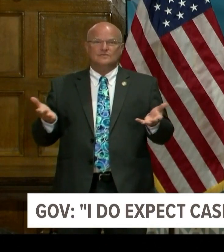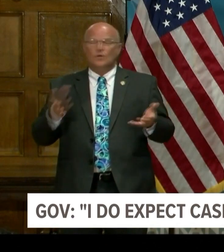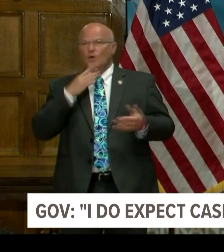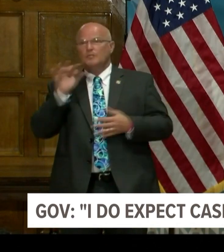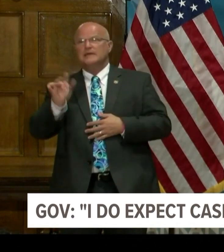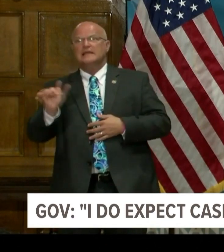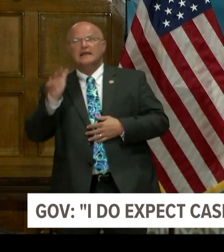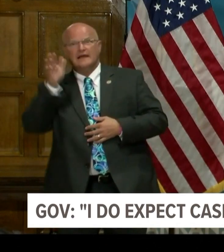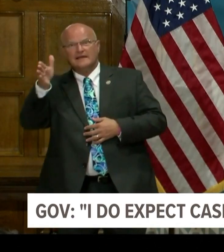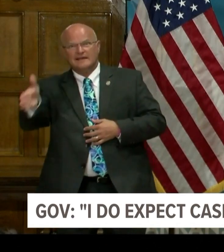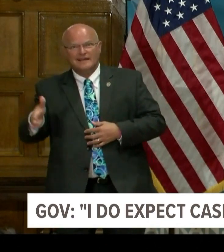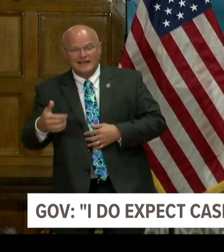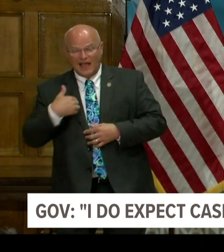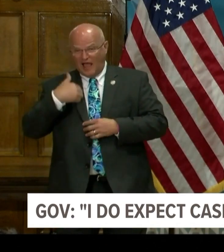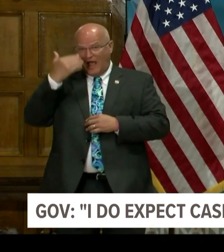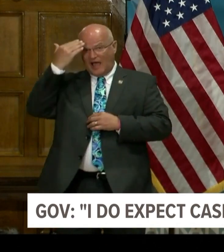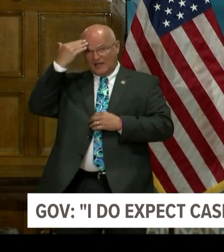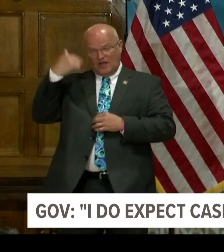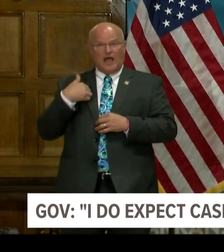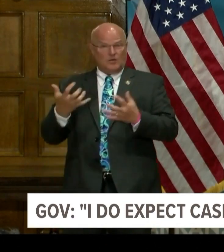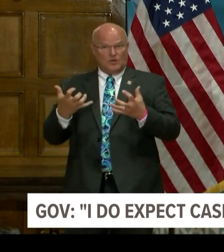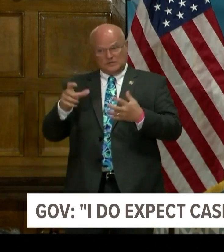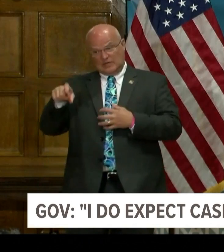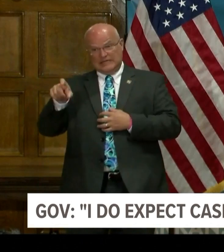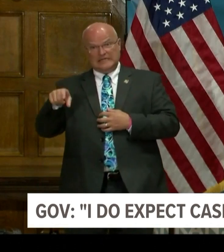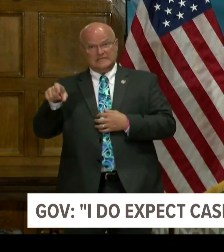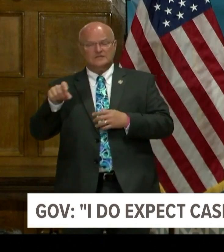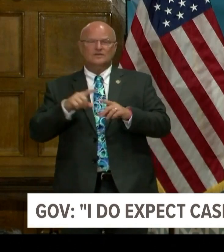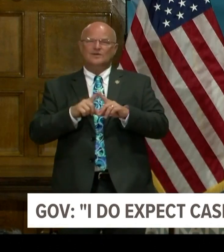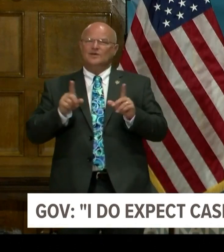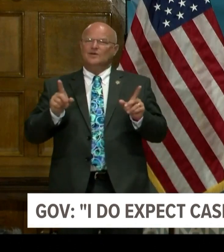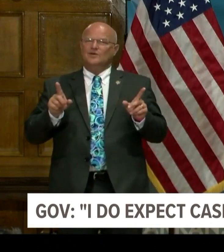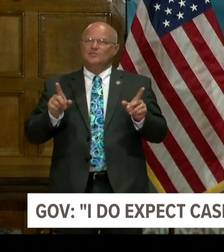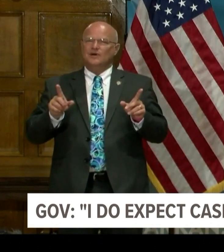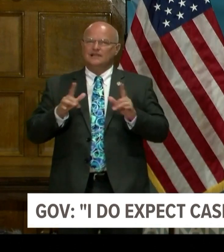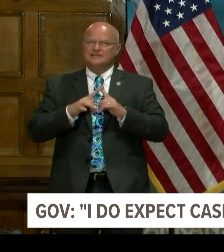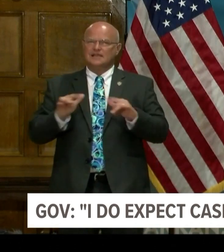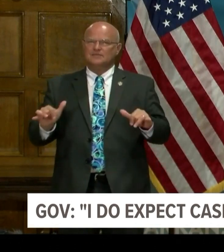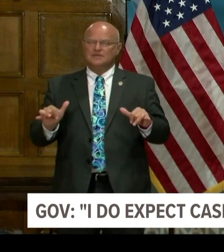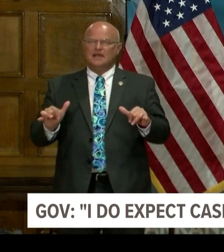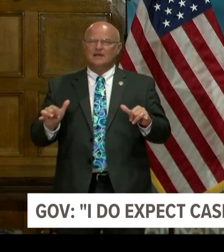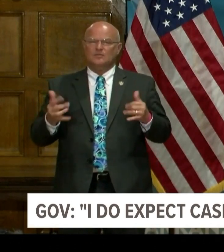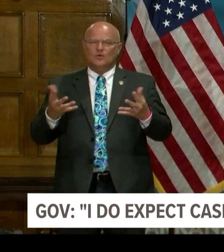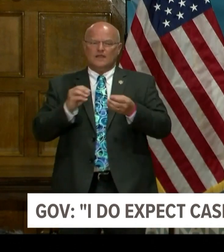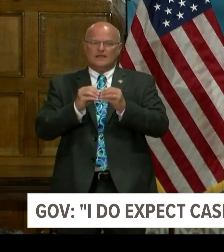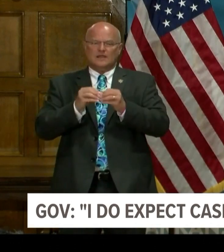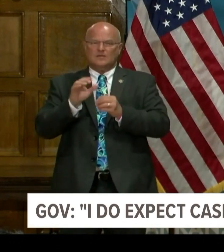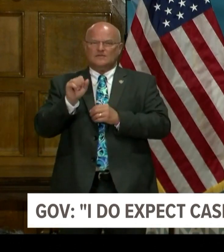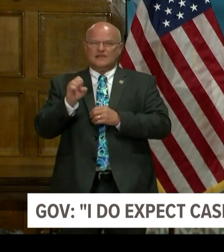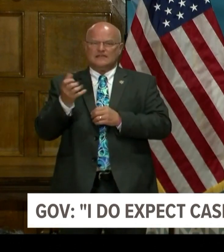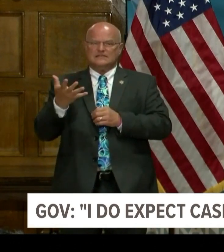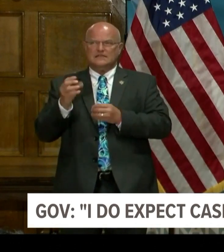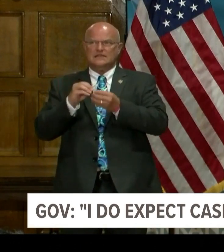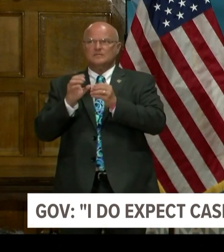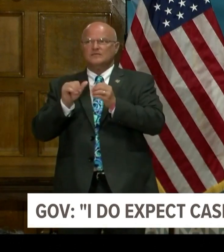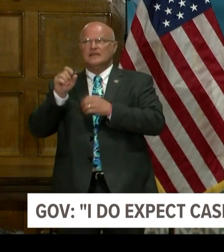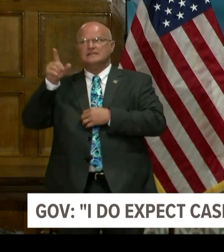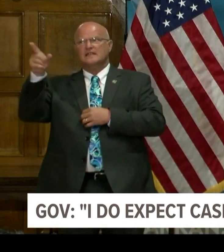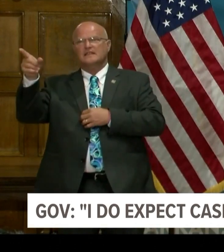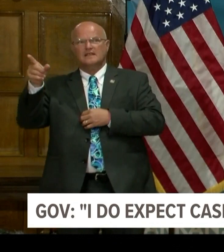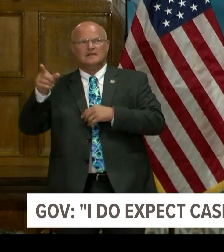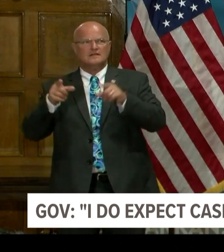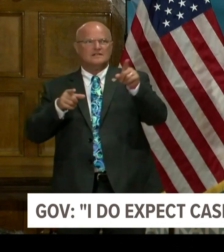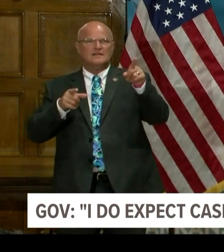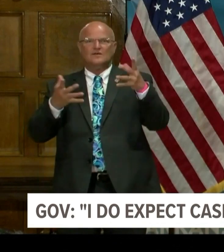it going to be like? I know I want to and I need to, but what is the number of cases here? What's the number of cases